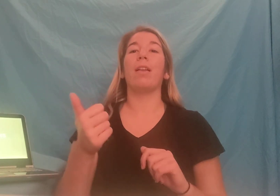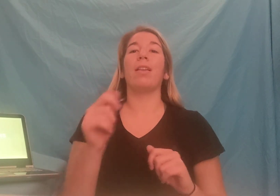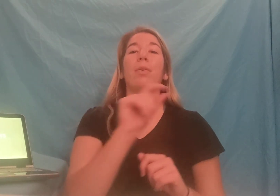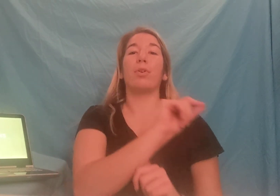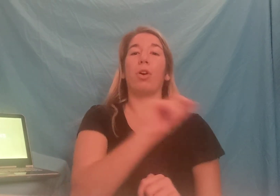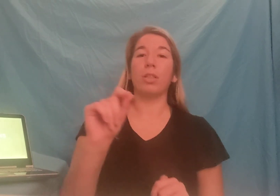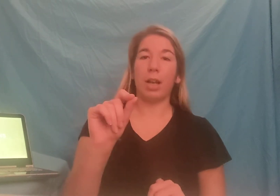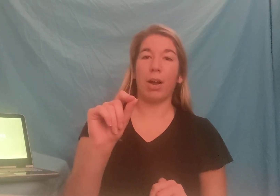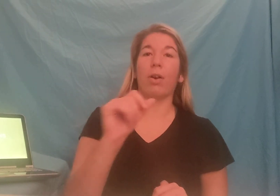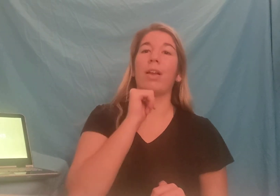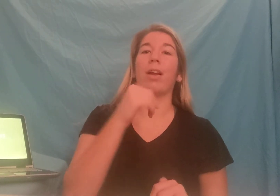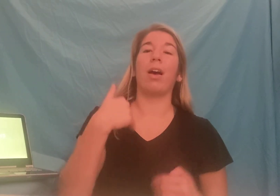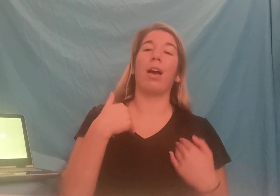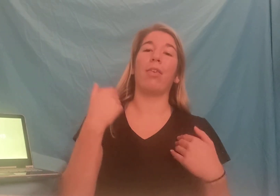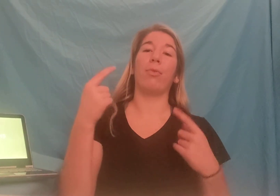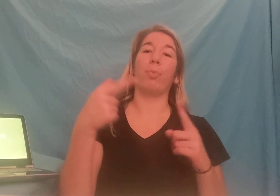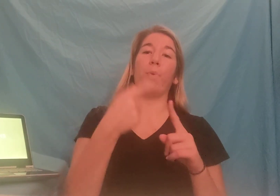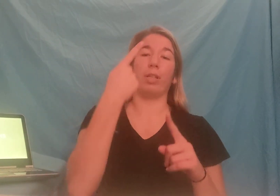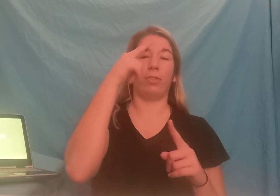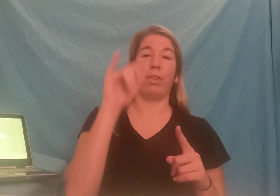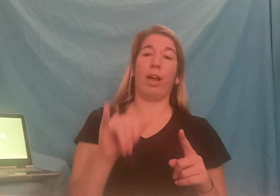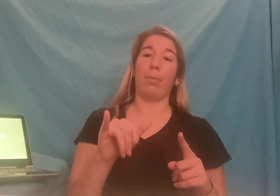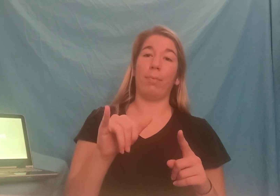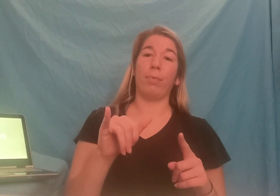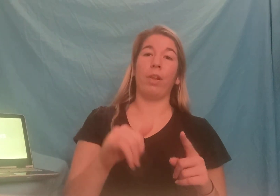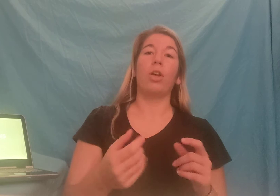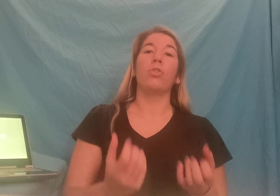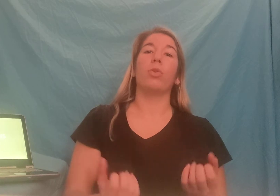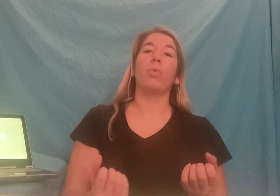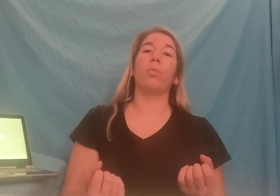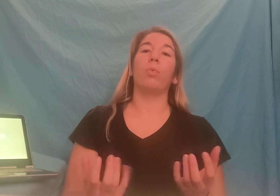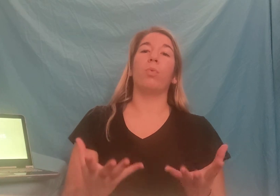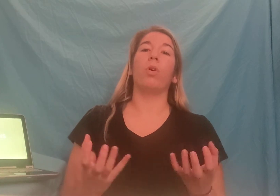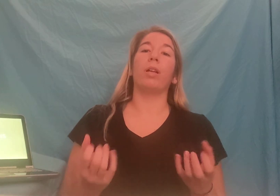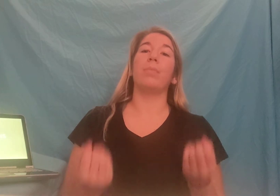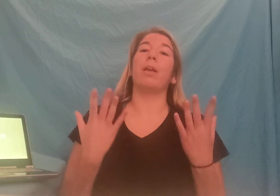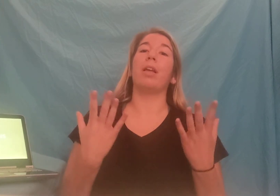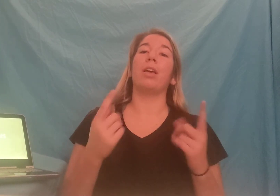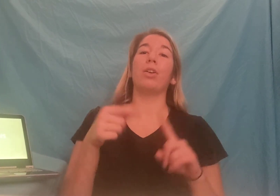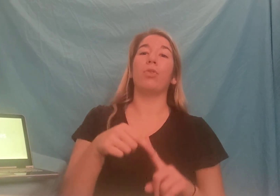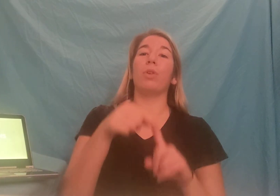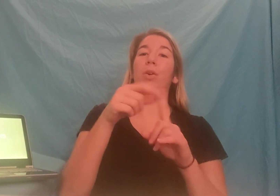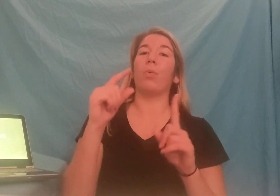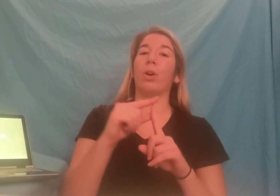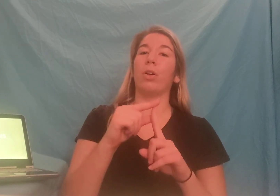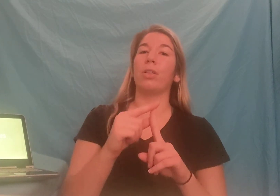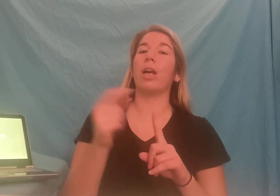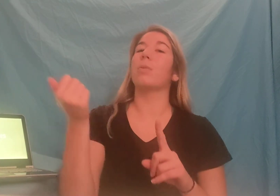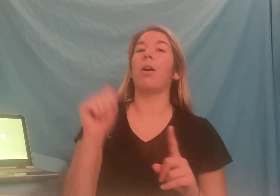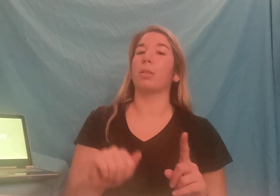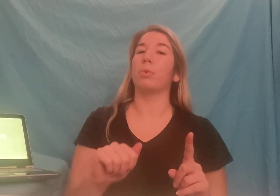they would cross it out and not have points for that. So, they want as many unique words as possible.